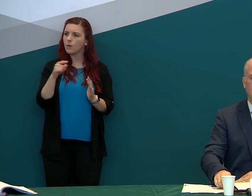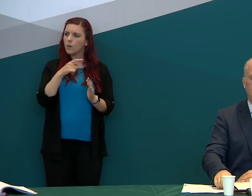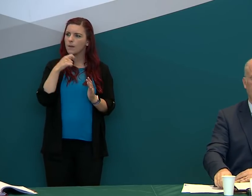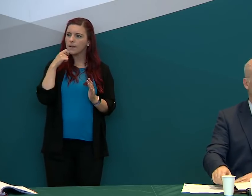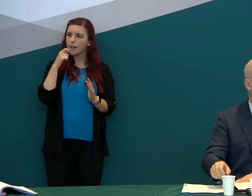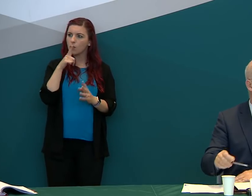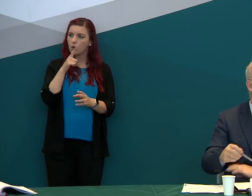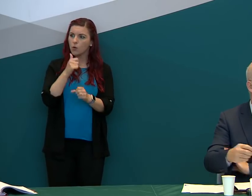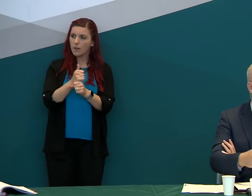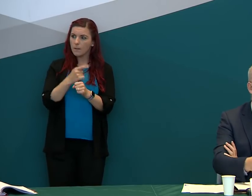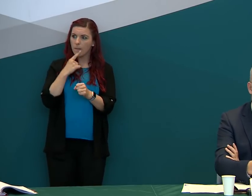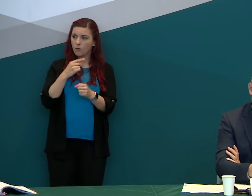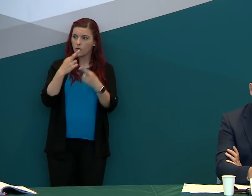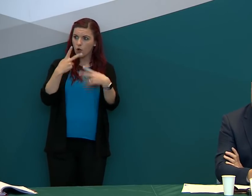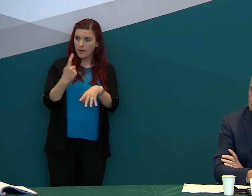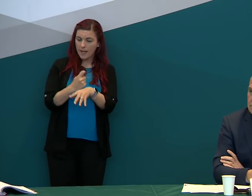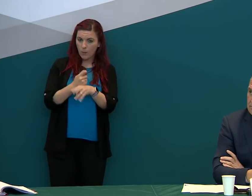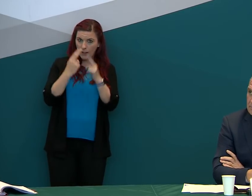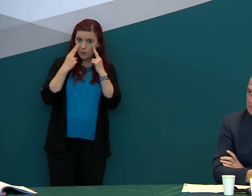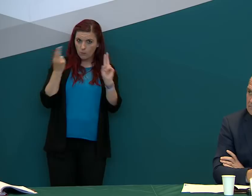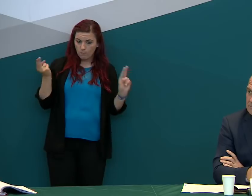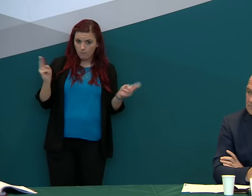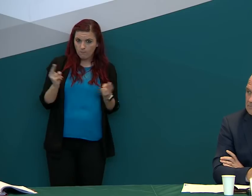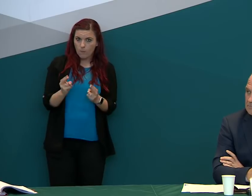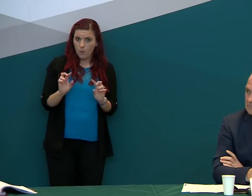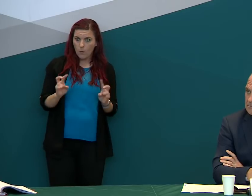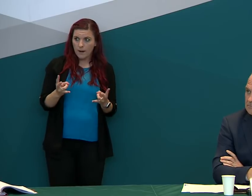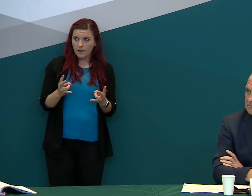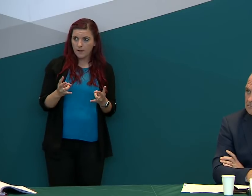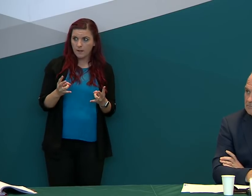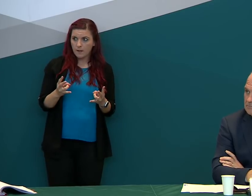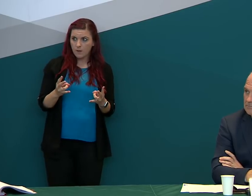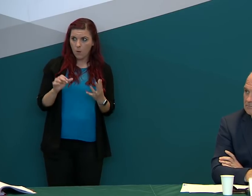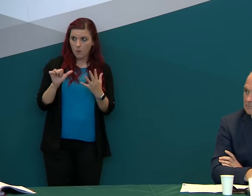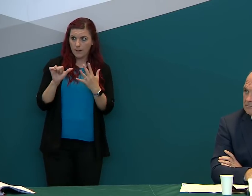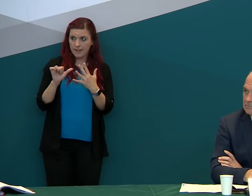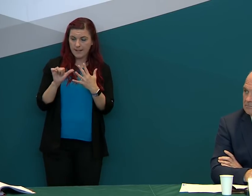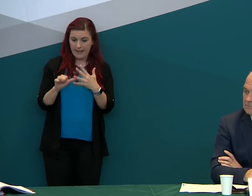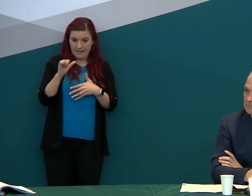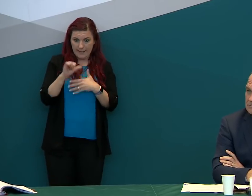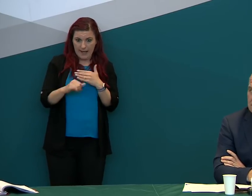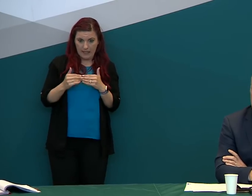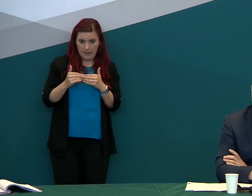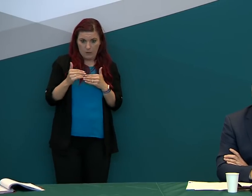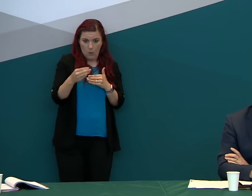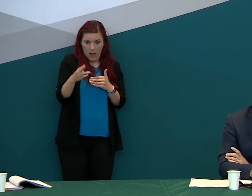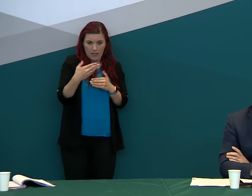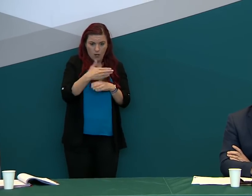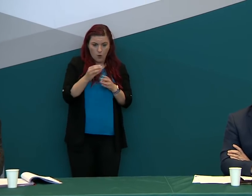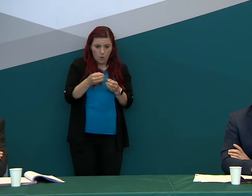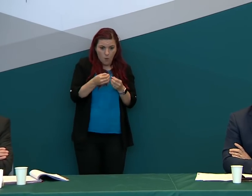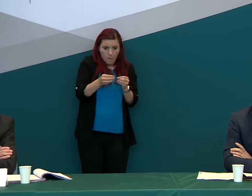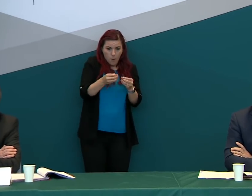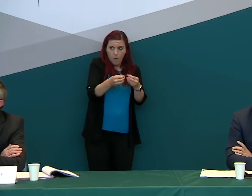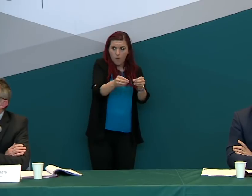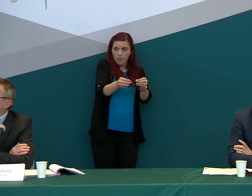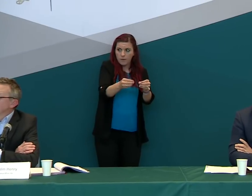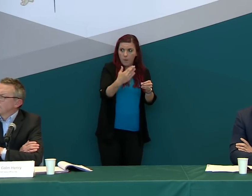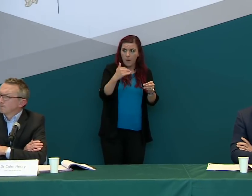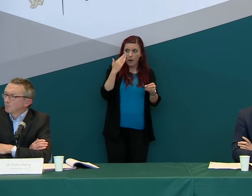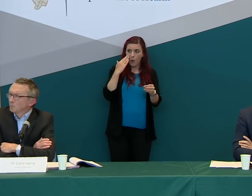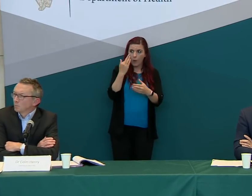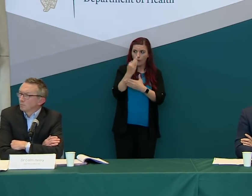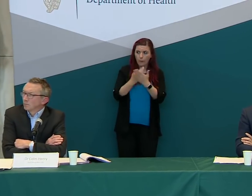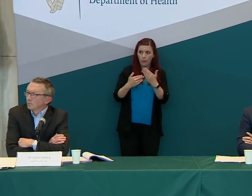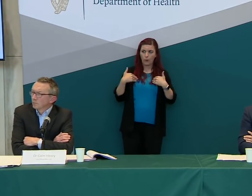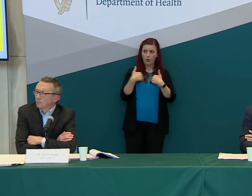of the turnaround time that we need to shorten it further. Now we're 6 days out from the lifting of the first phase, and we've had a couple of people raise